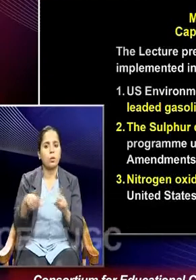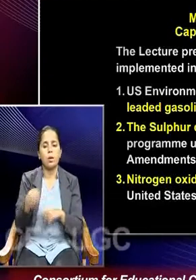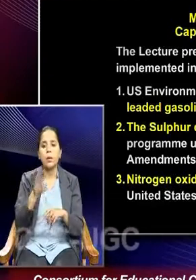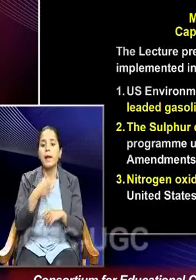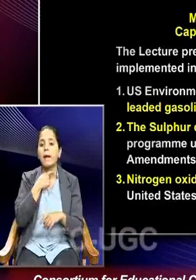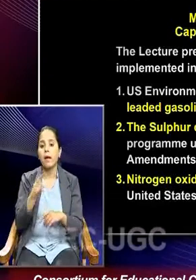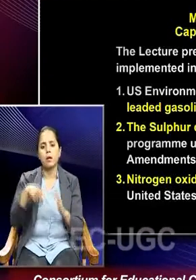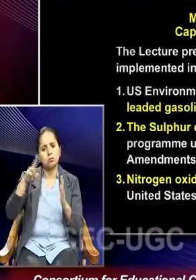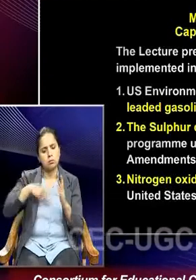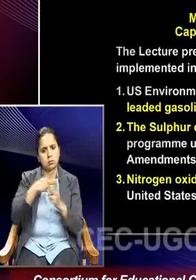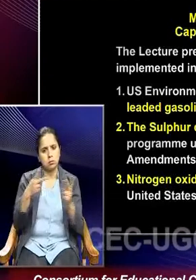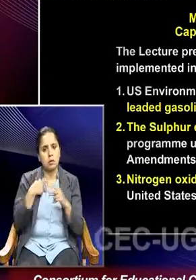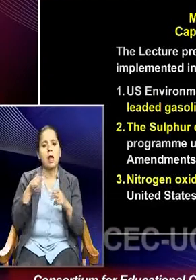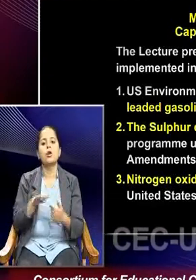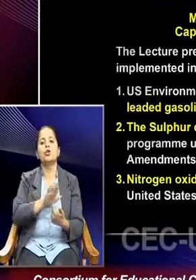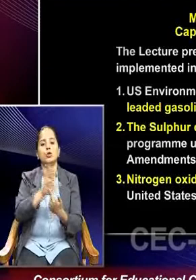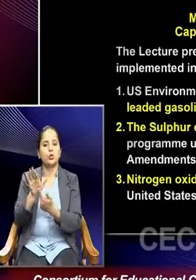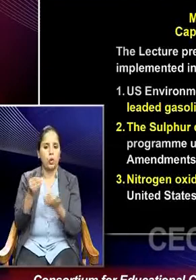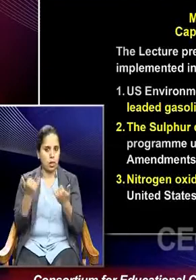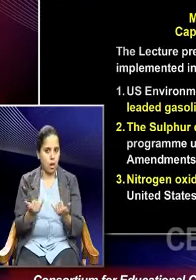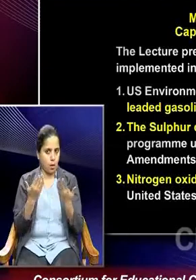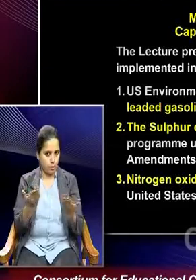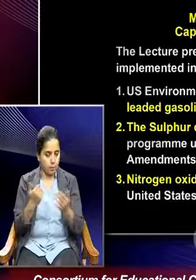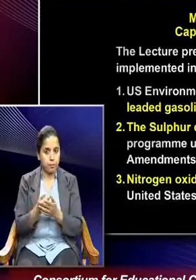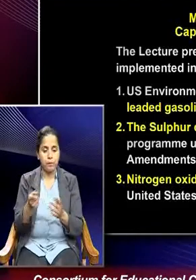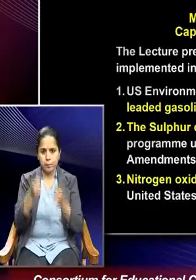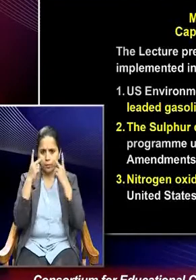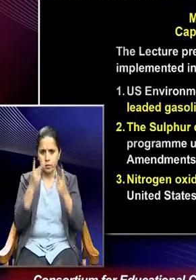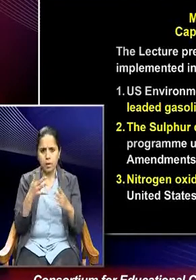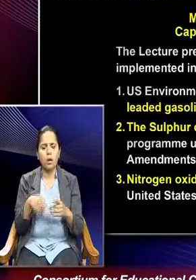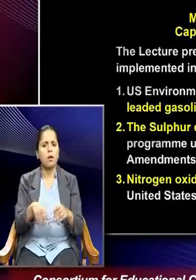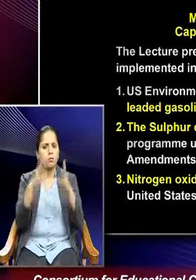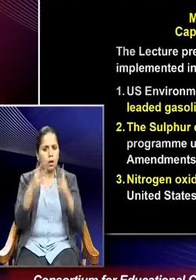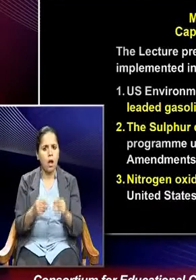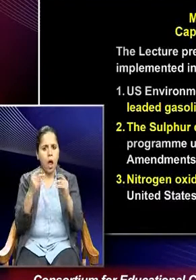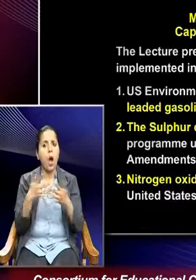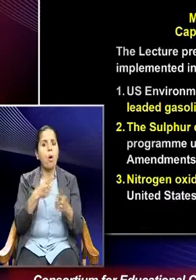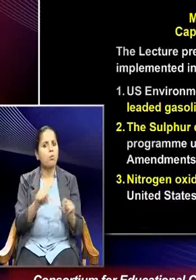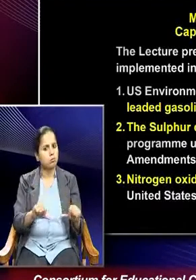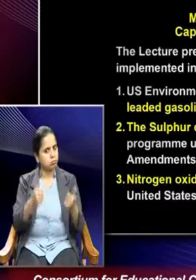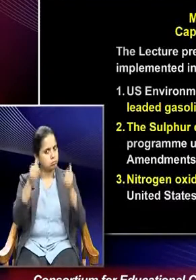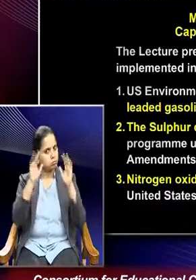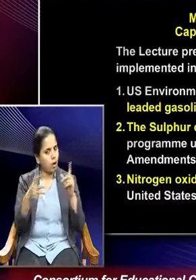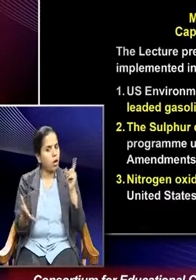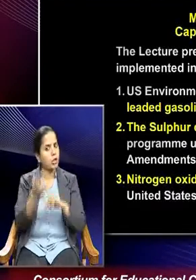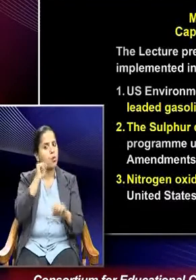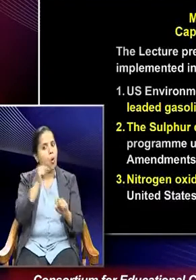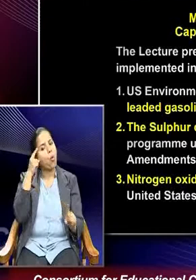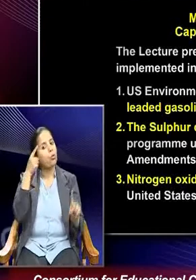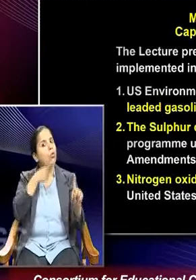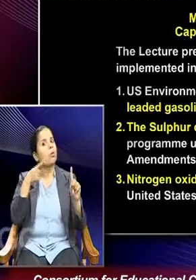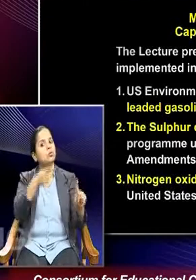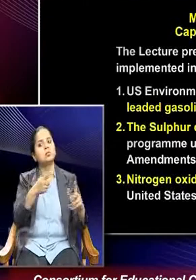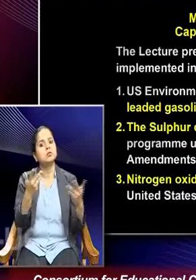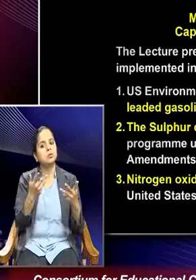study which we will be presenting here, and to evaluate how successful they are in achieving their objectives of